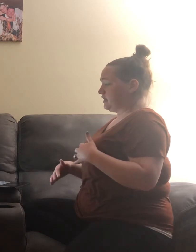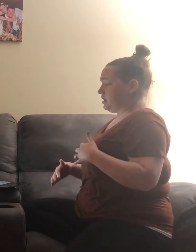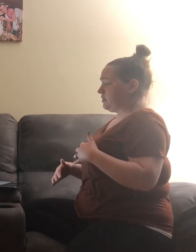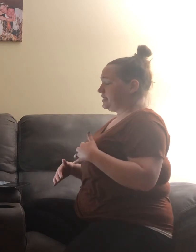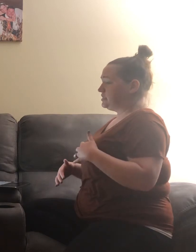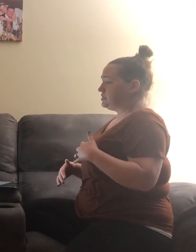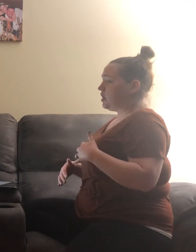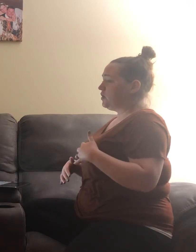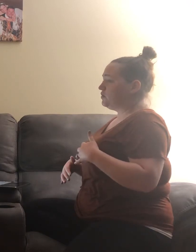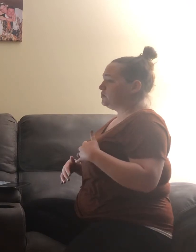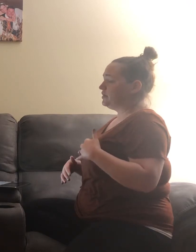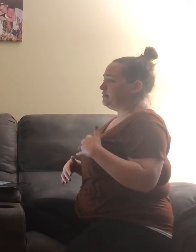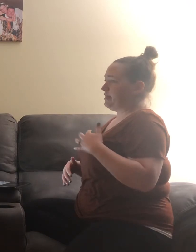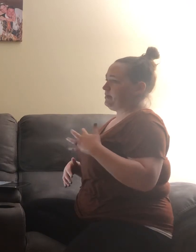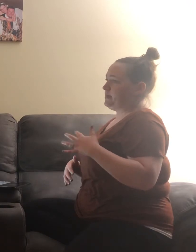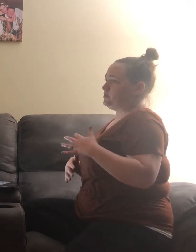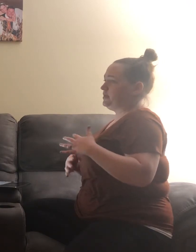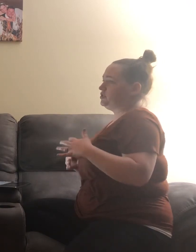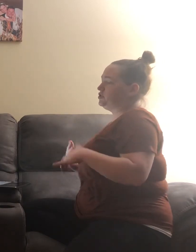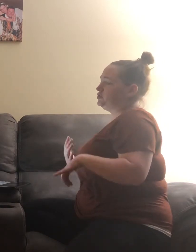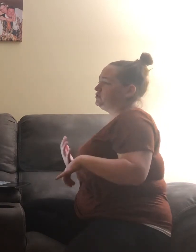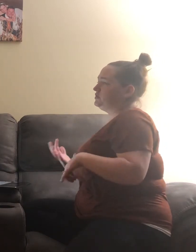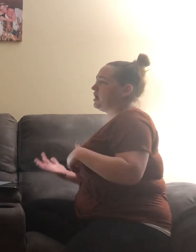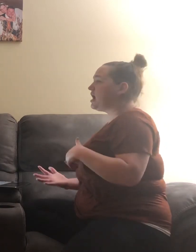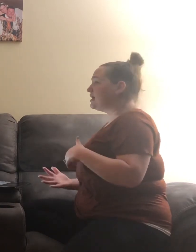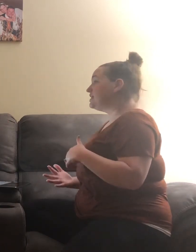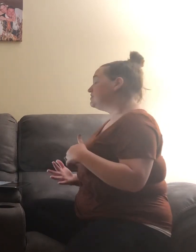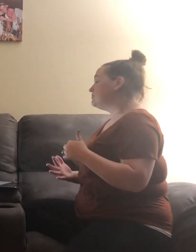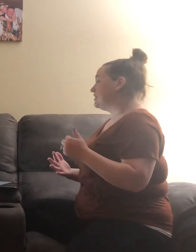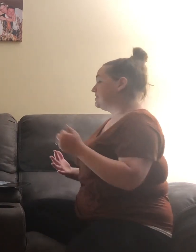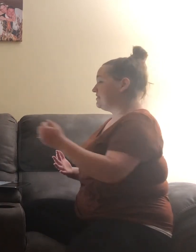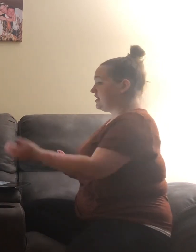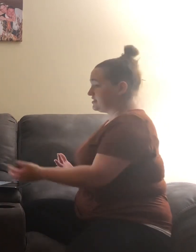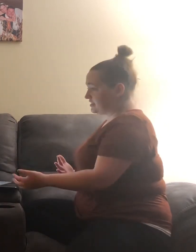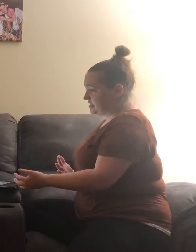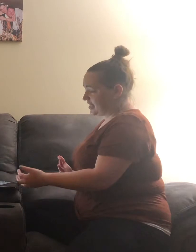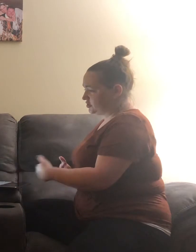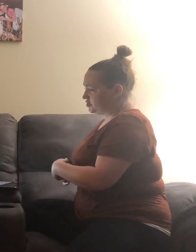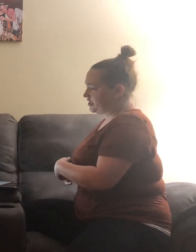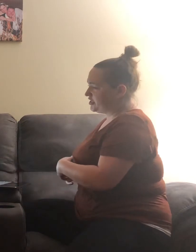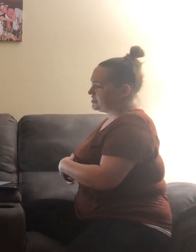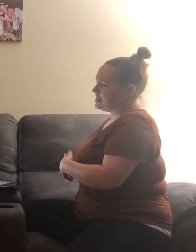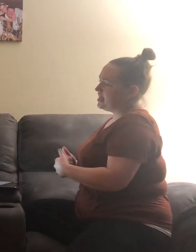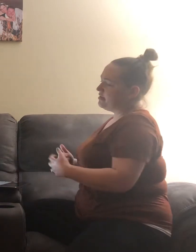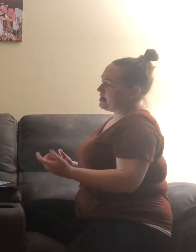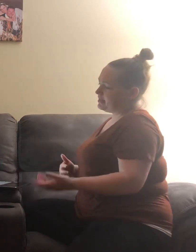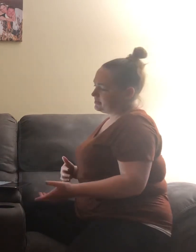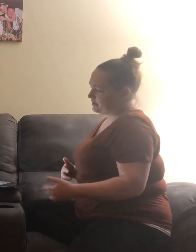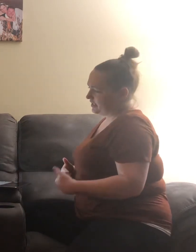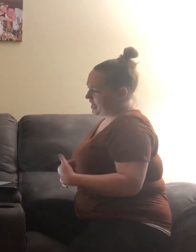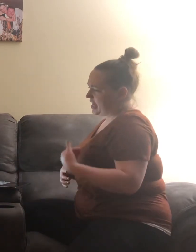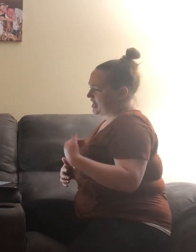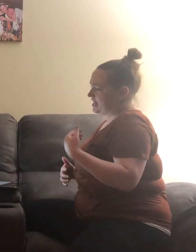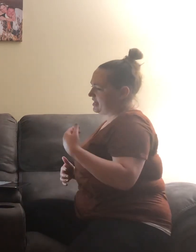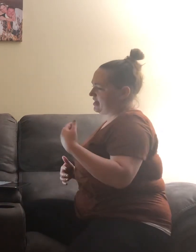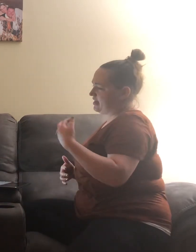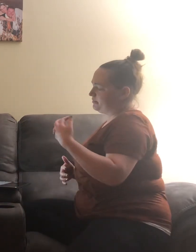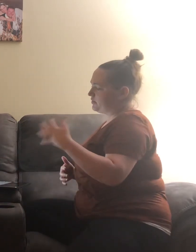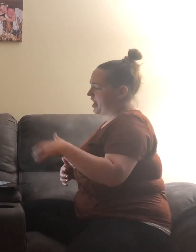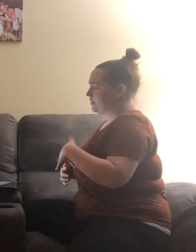yellow. And so maybe between June and August, when Xavier has extra triggers, pollen's really high, ragweed,